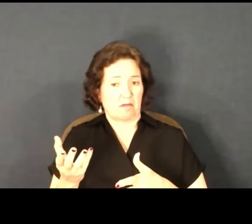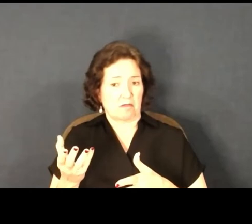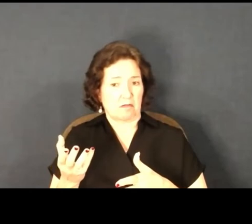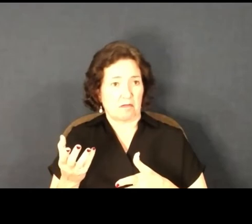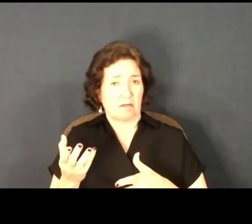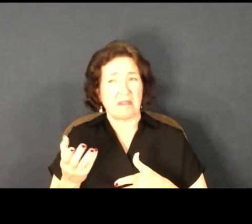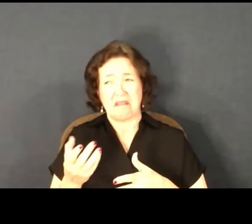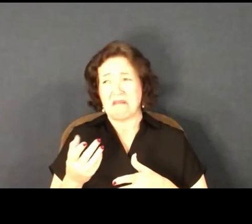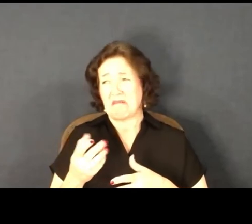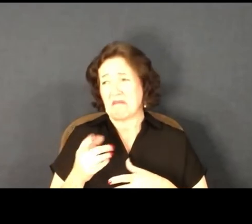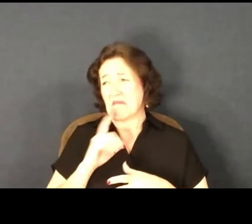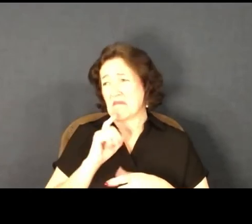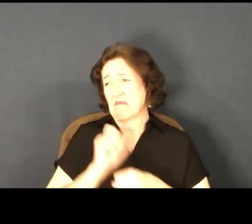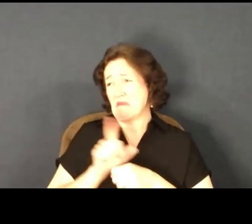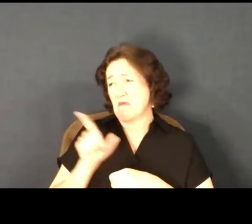are dead.